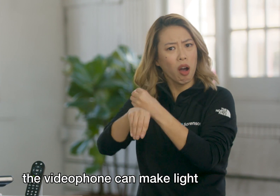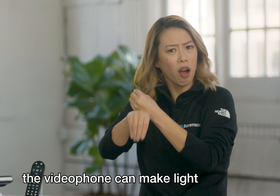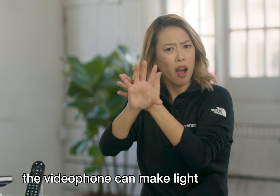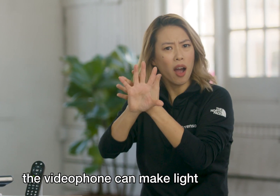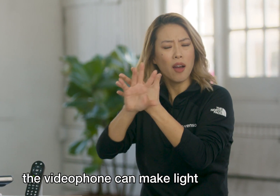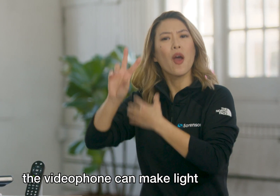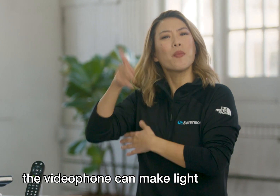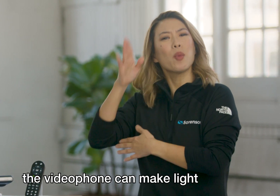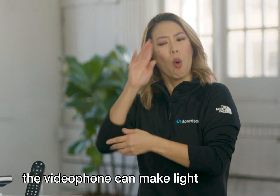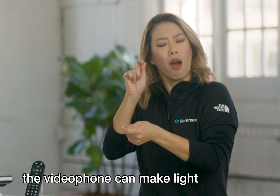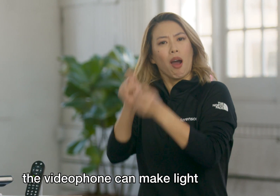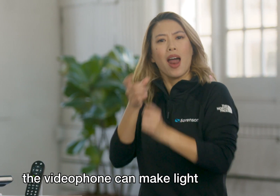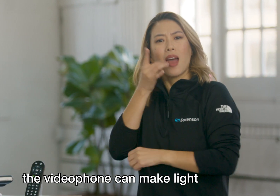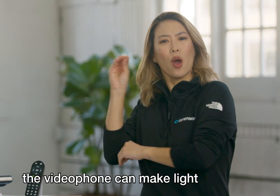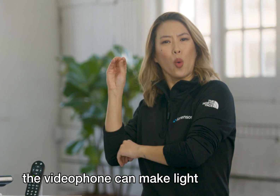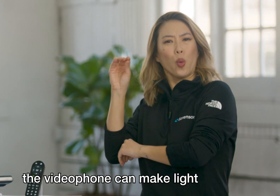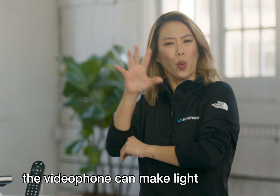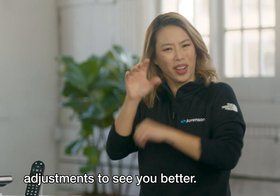video phone can make light adjustments to see you better.